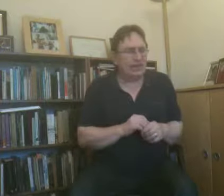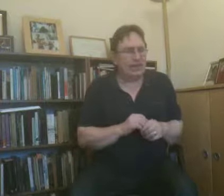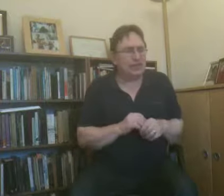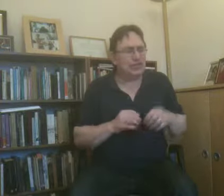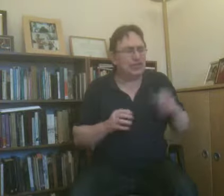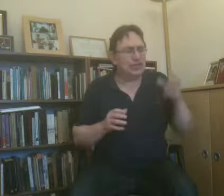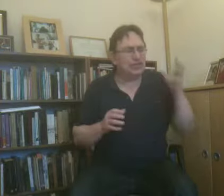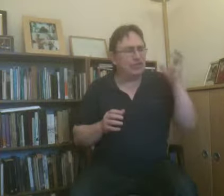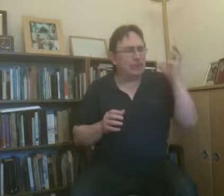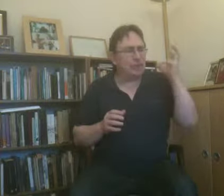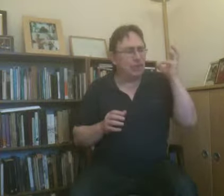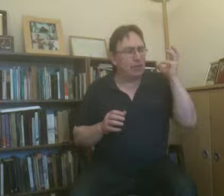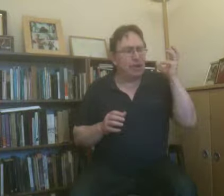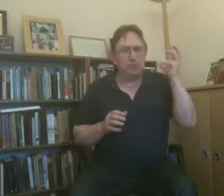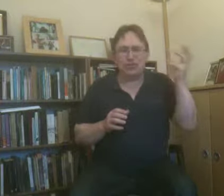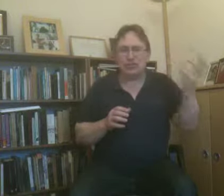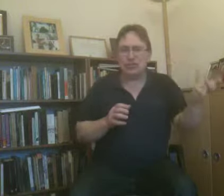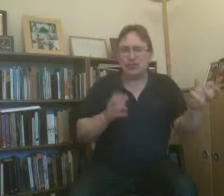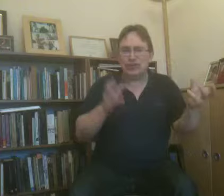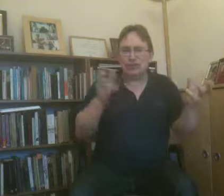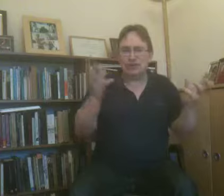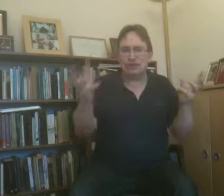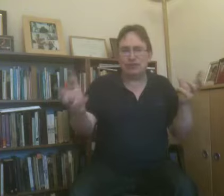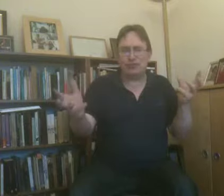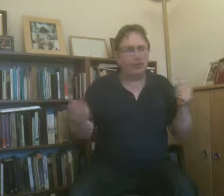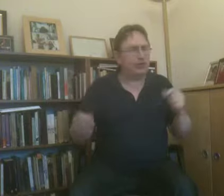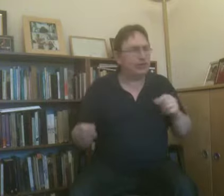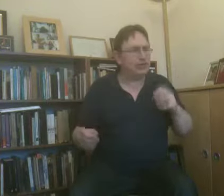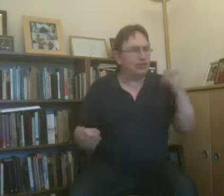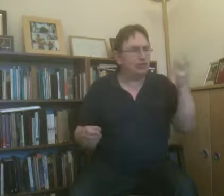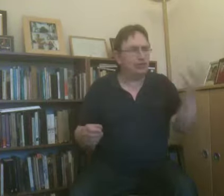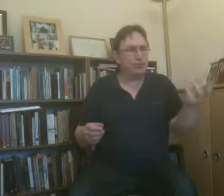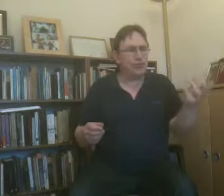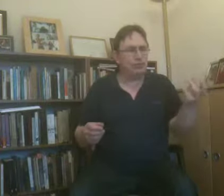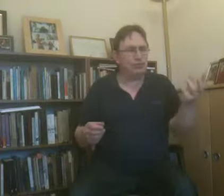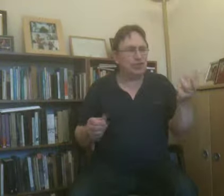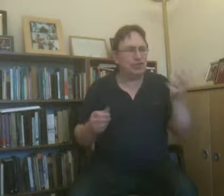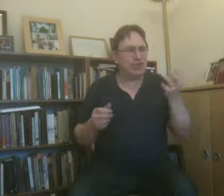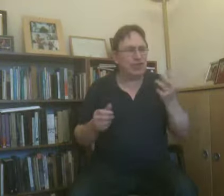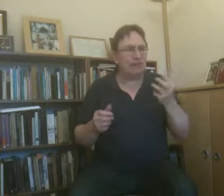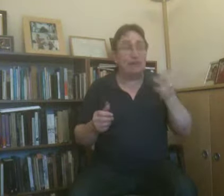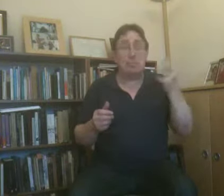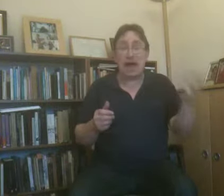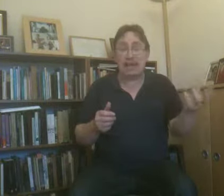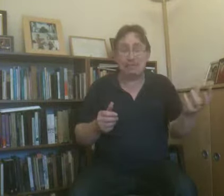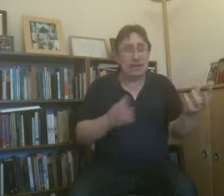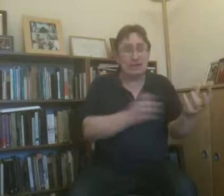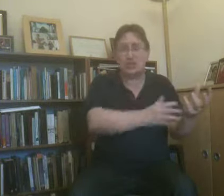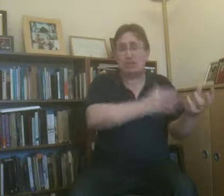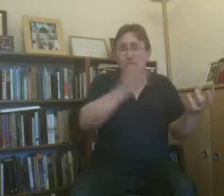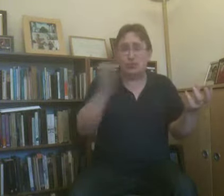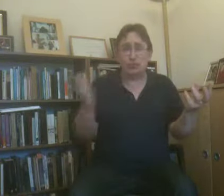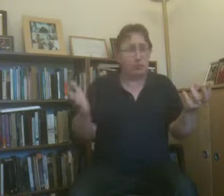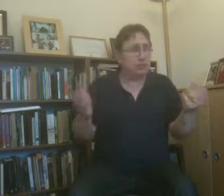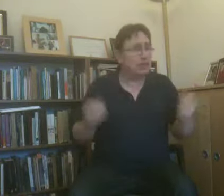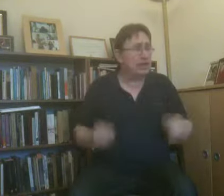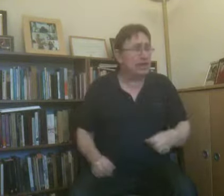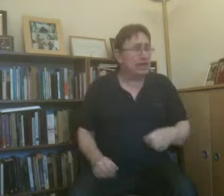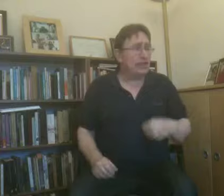very interesting to compare what happened in chapter 3 and chapter 4. In chapter 3 you have Jesus encountering a man, in chapter 4 it's a woman.